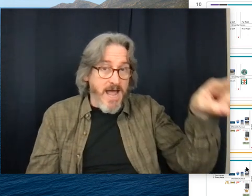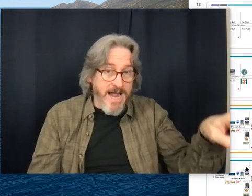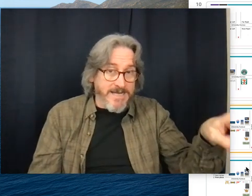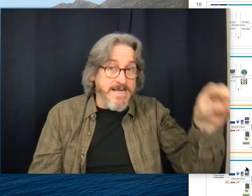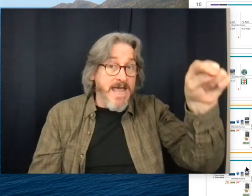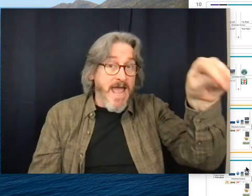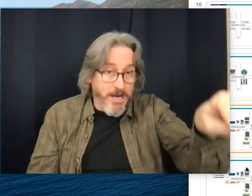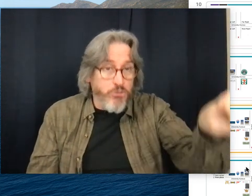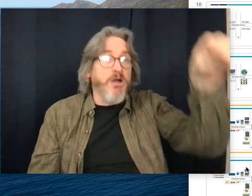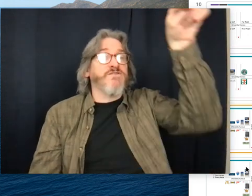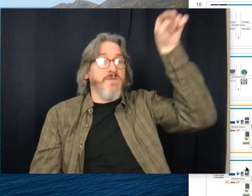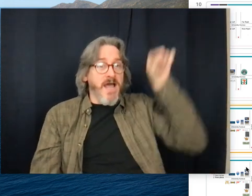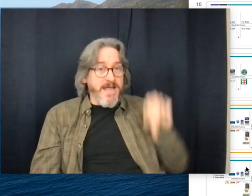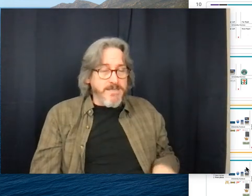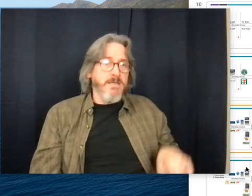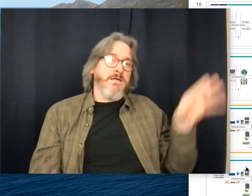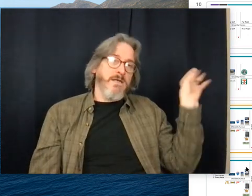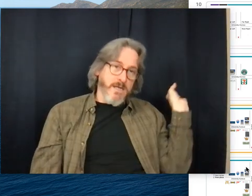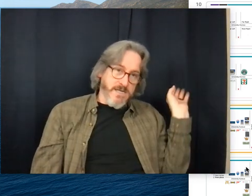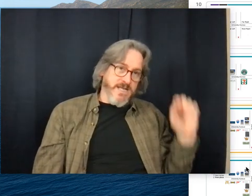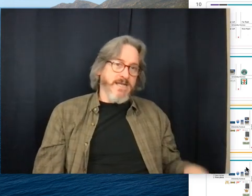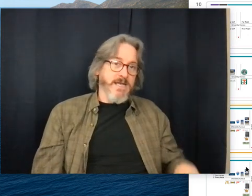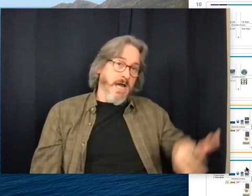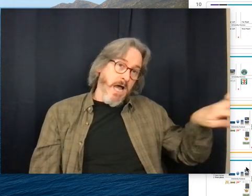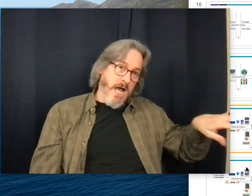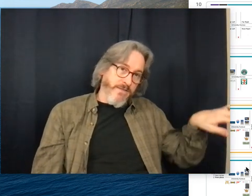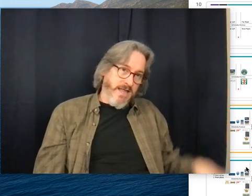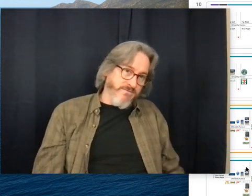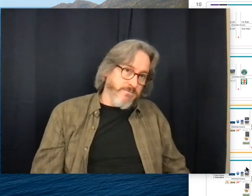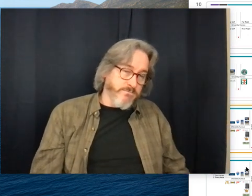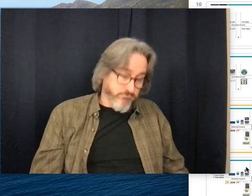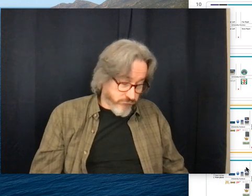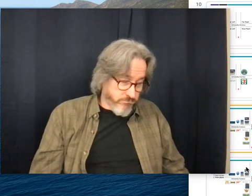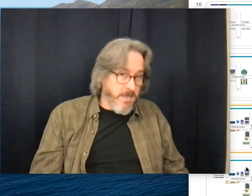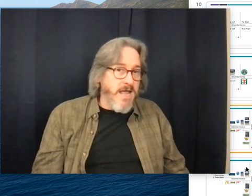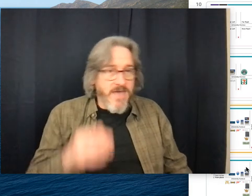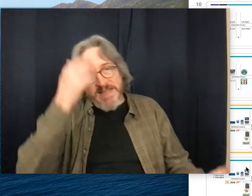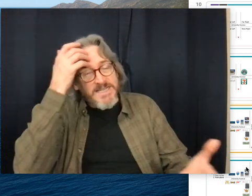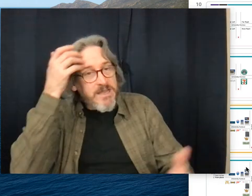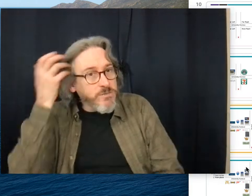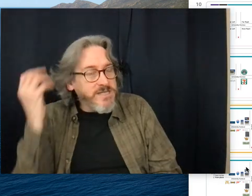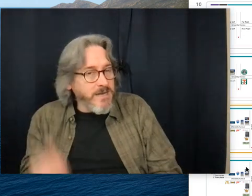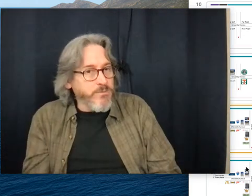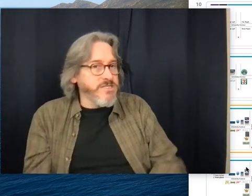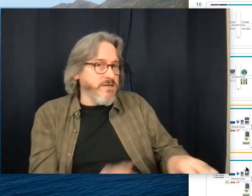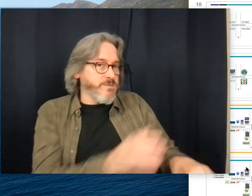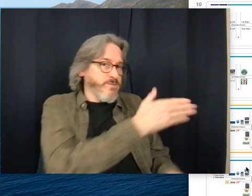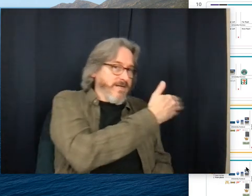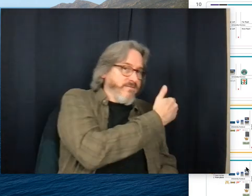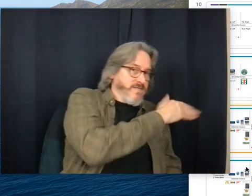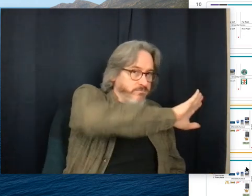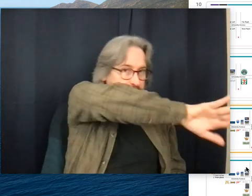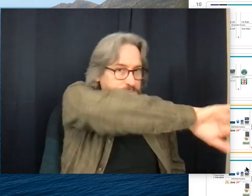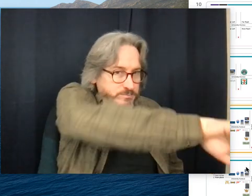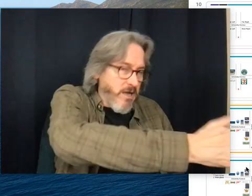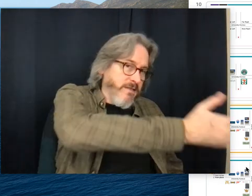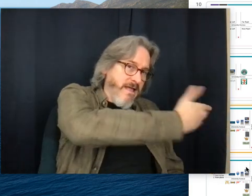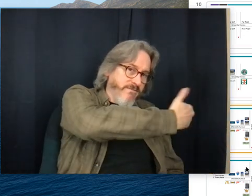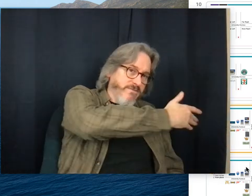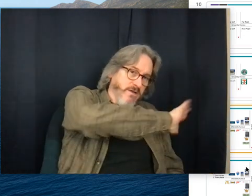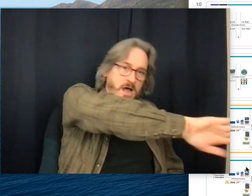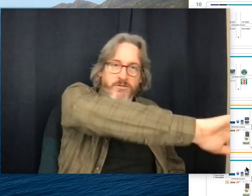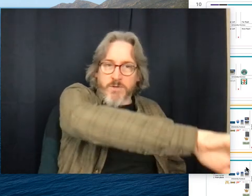and Hyatt, and across from the Hyatt is the IKEA on the left. And that's, again, where signer's perspective is.